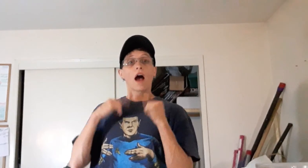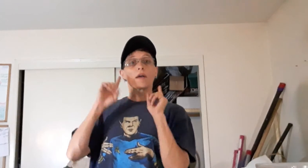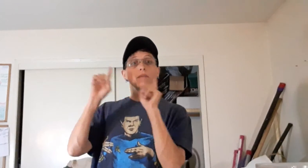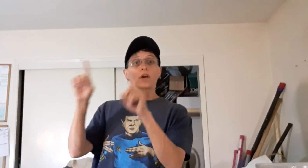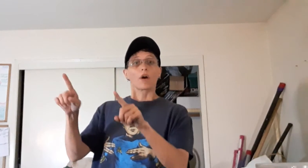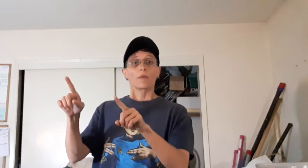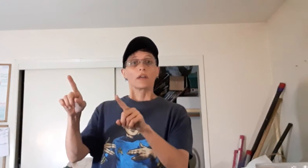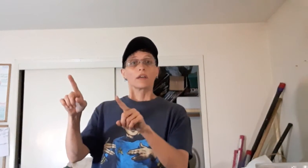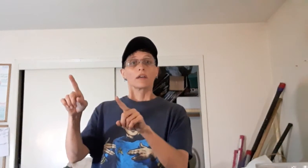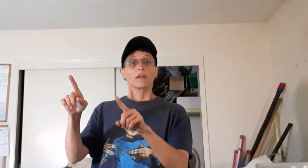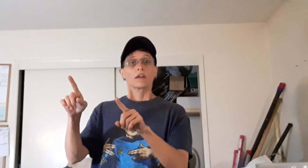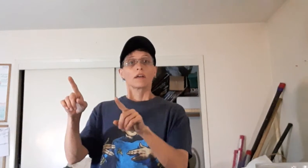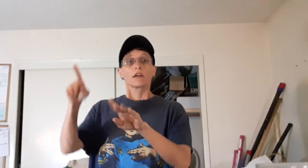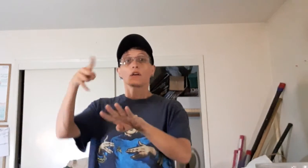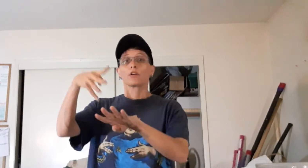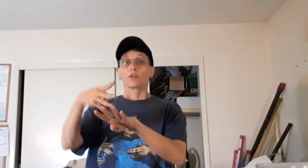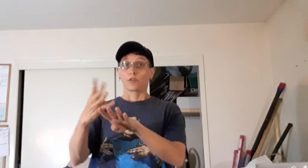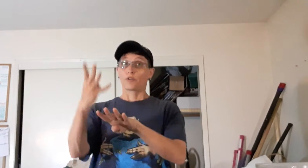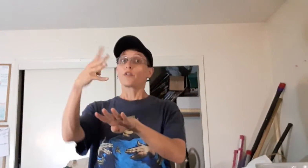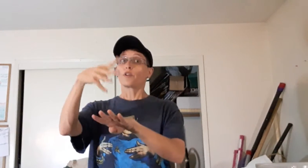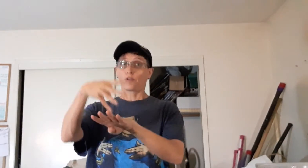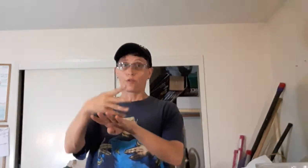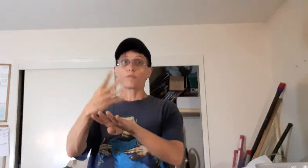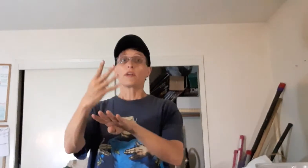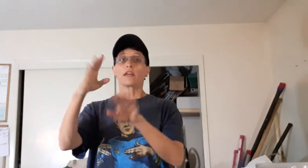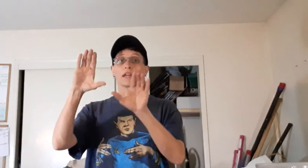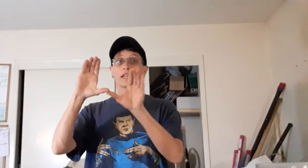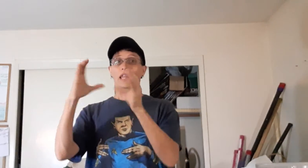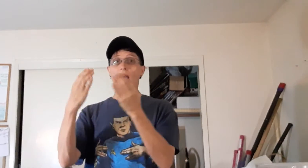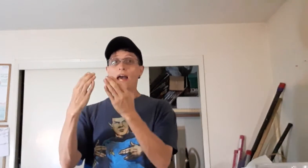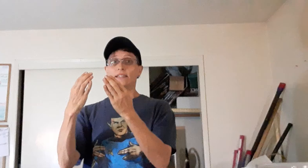I'm going to the looming class.